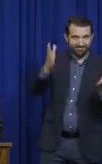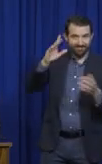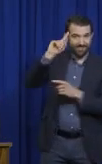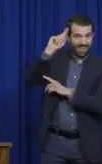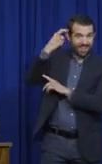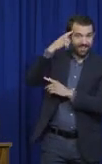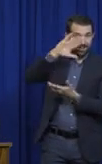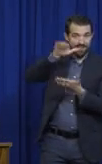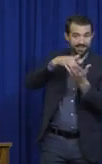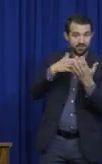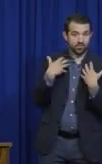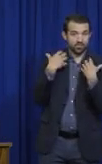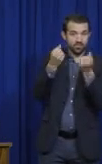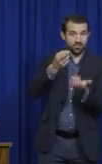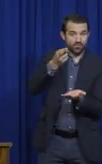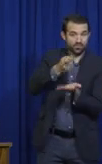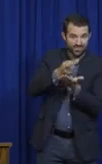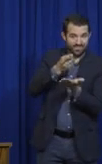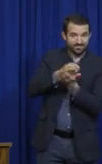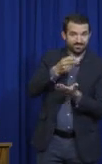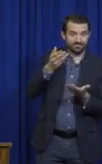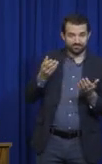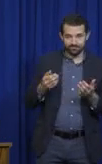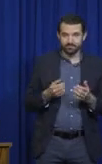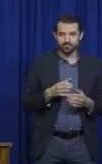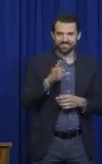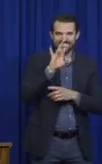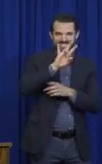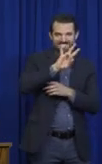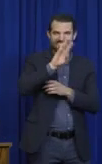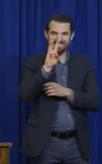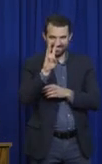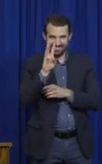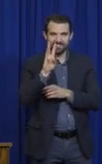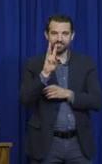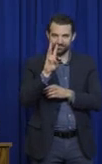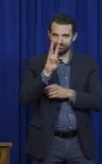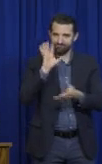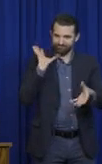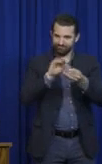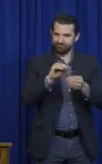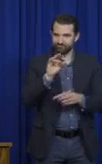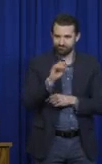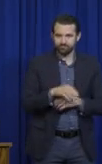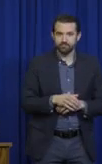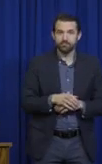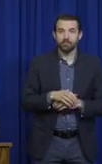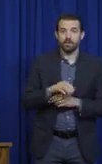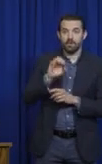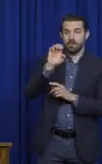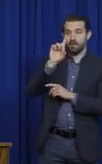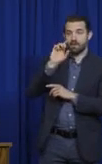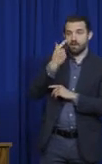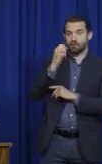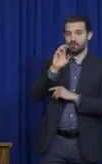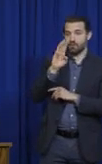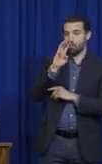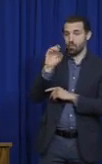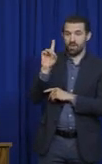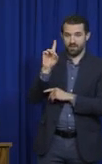Rehabilitation, there are a total of 76 cases. At Edgewood, there are 14